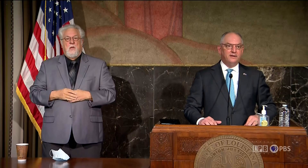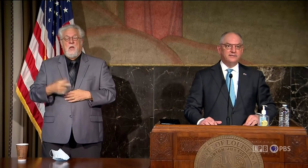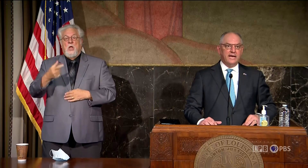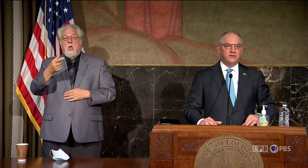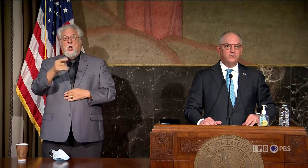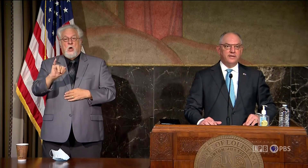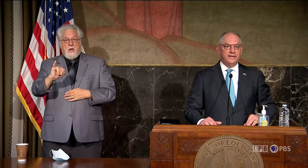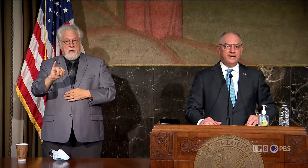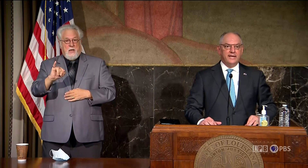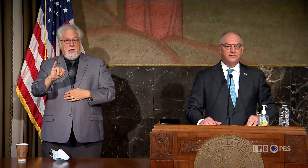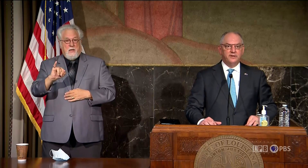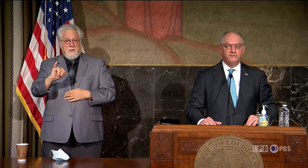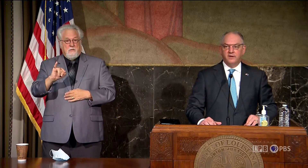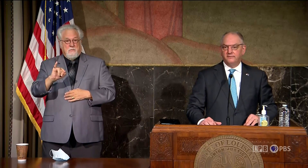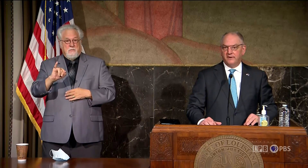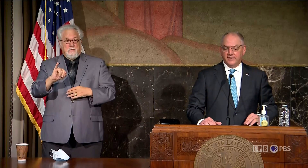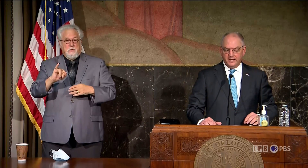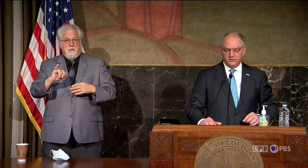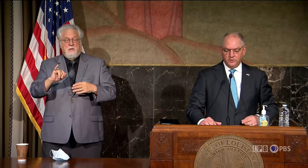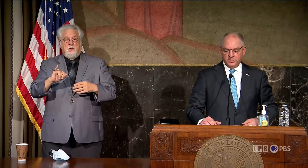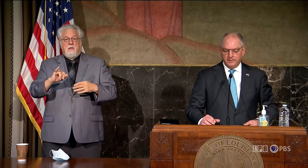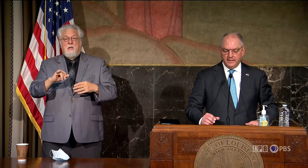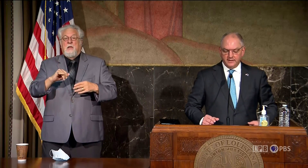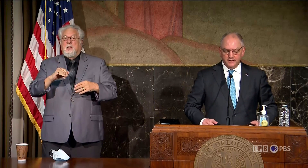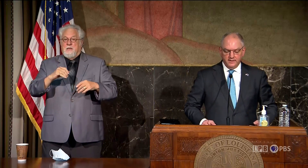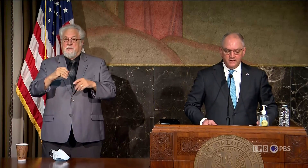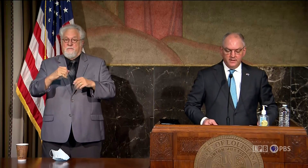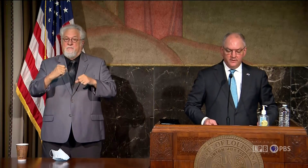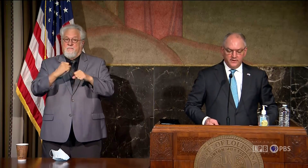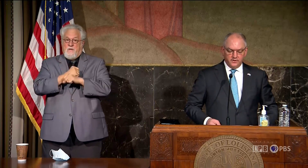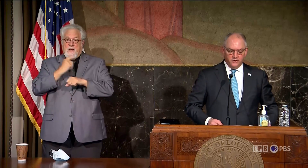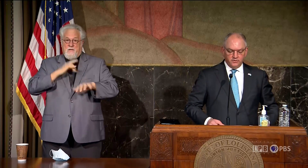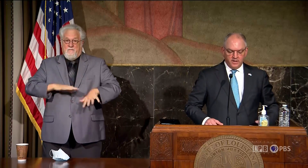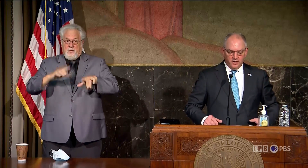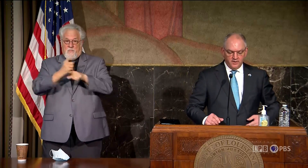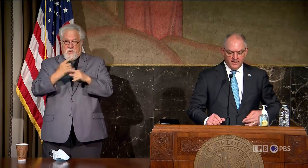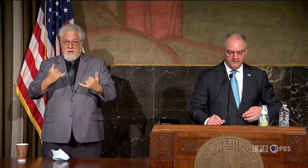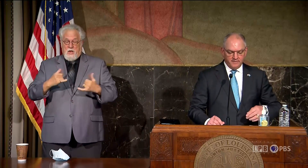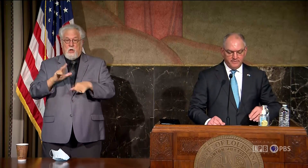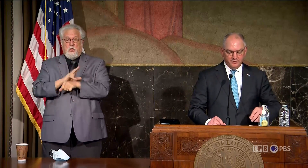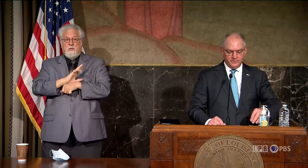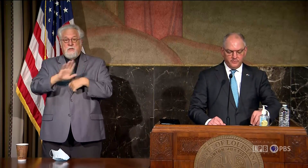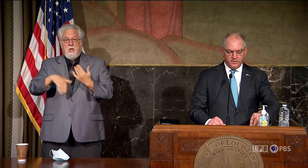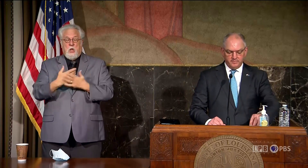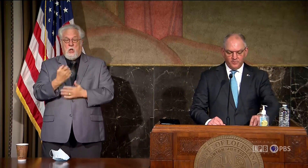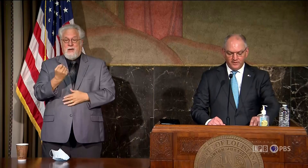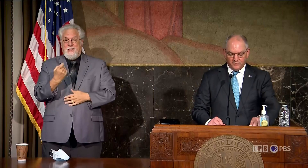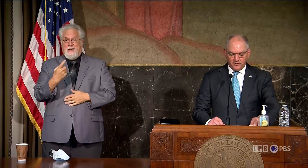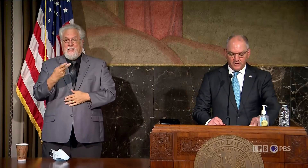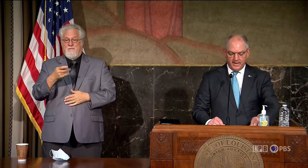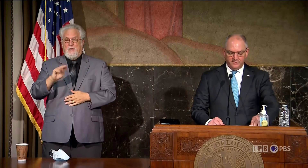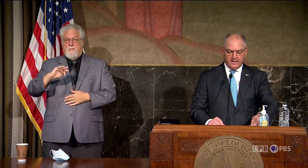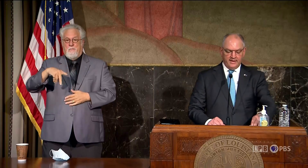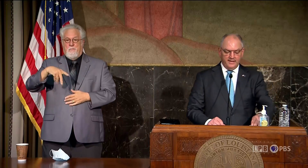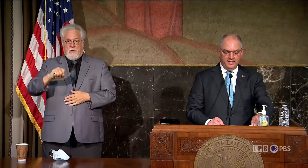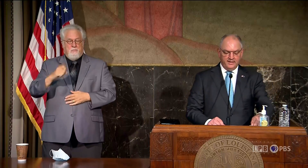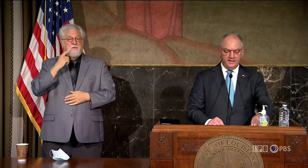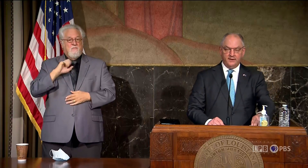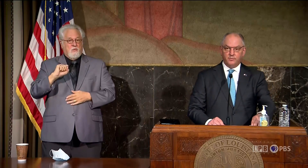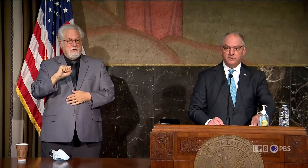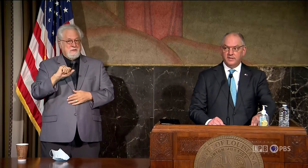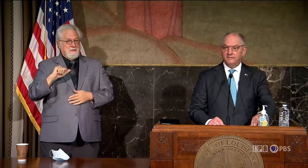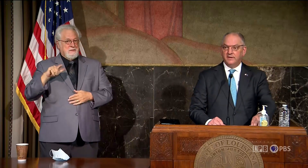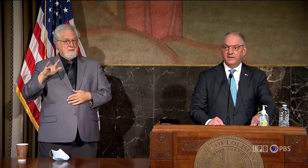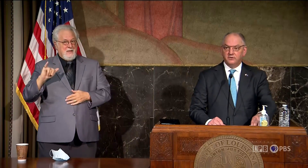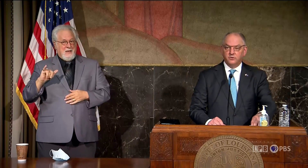Grand Isle is actually engaged in a flood fight as we speak. They're using all 11 pumps that were deployed for Hurricane Sally, and